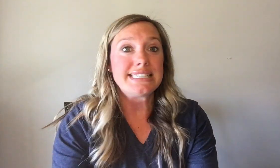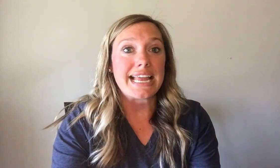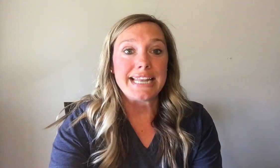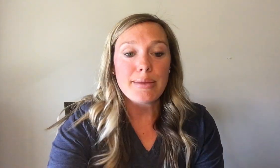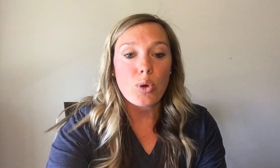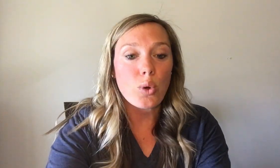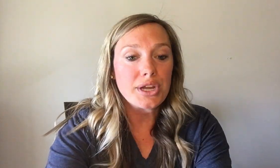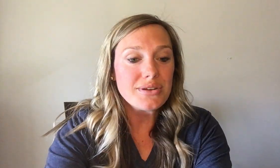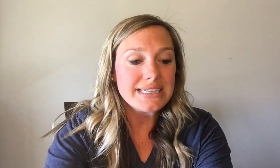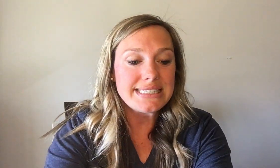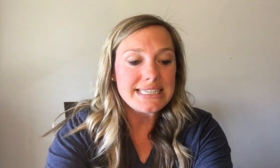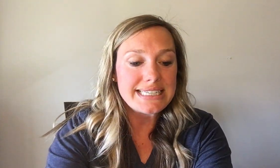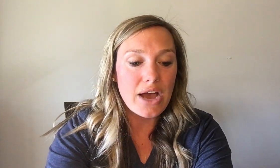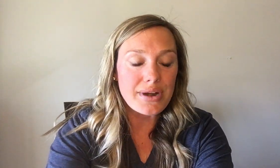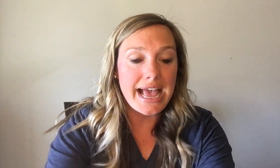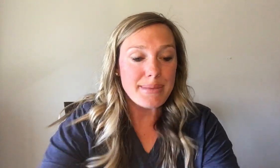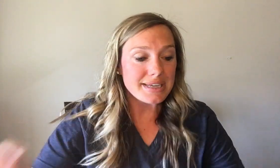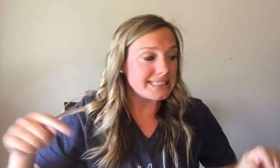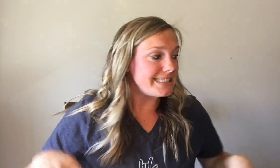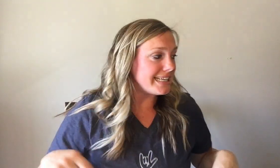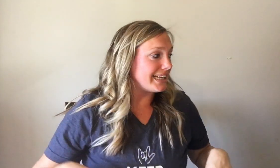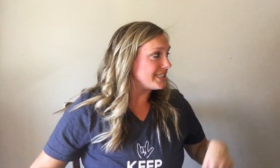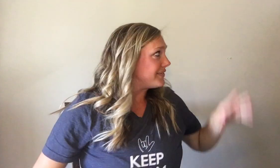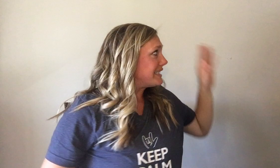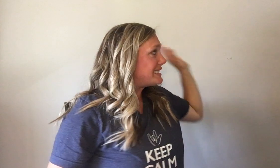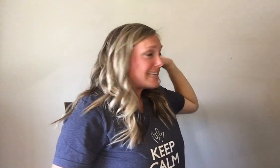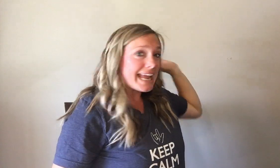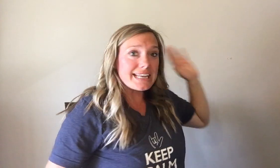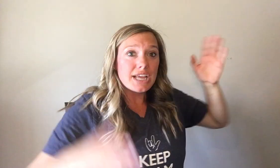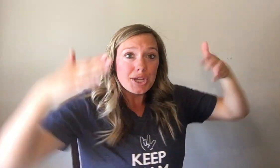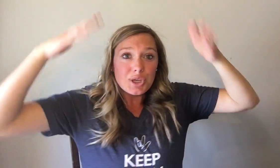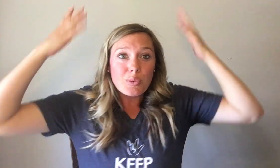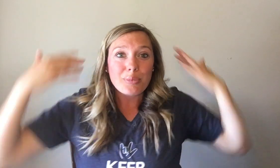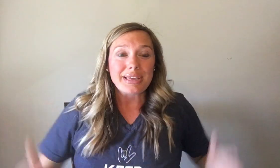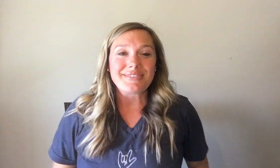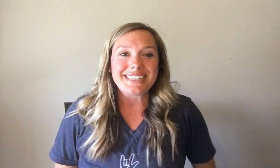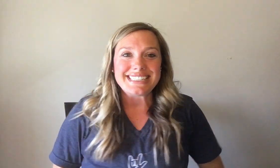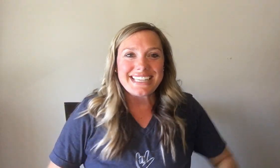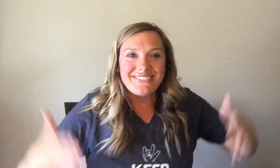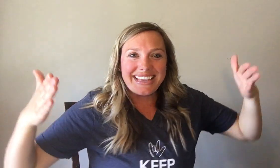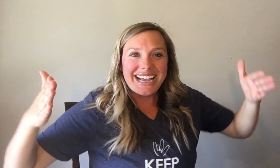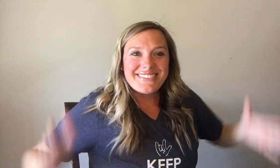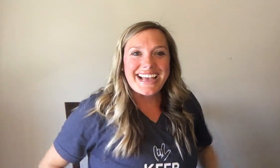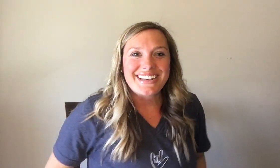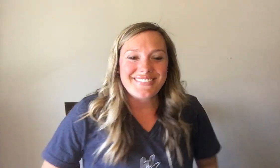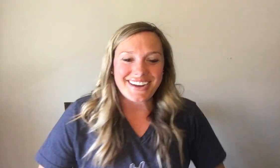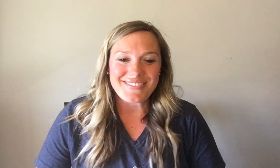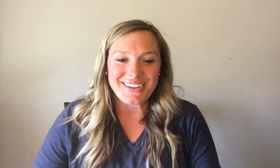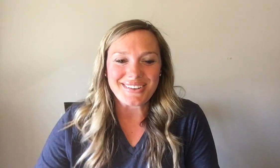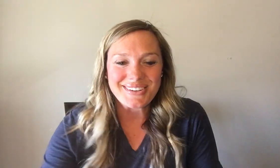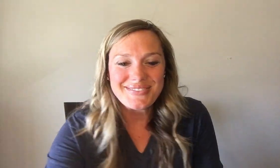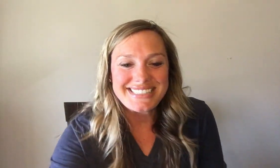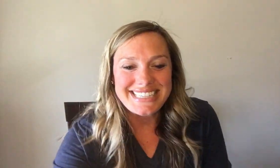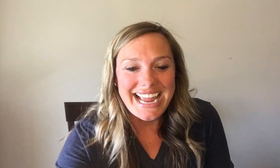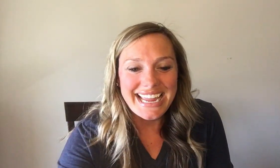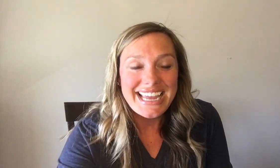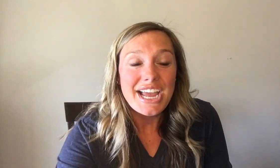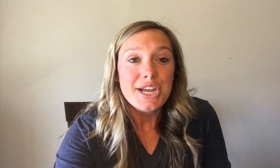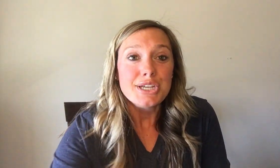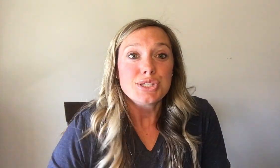stand up or you could sit down. I'm gonna sit, because if I stand, you won't be able to see me. I'm not in a very big room today. So